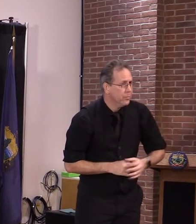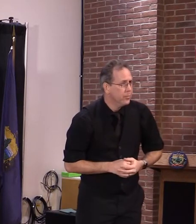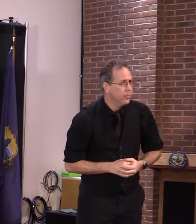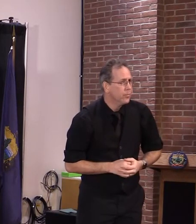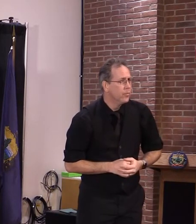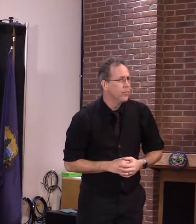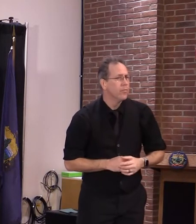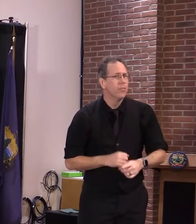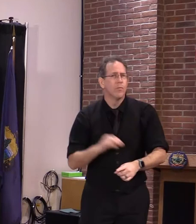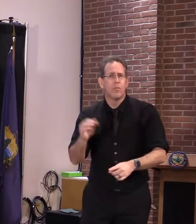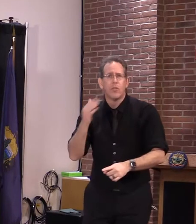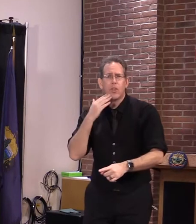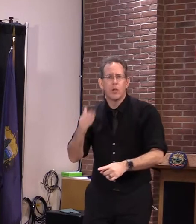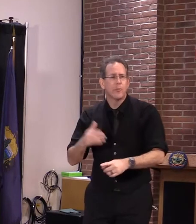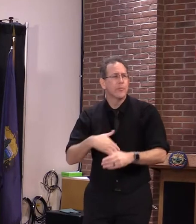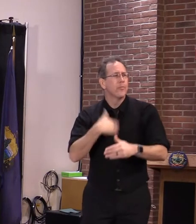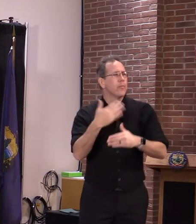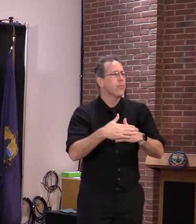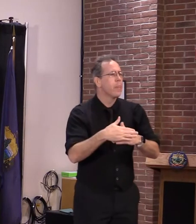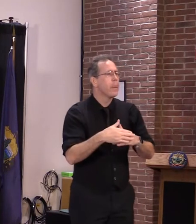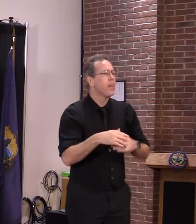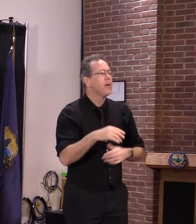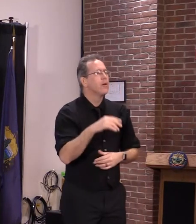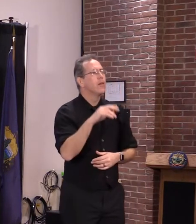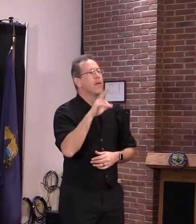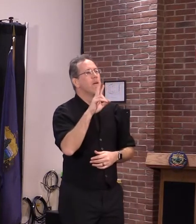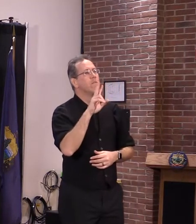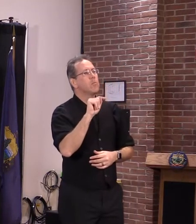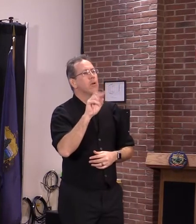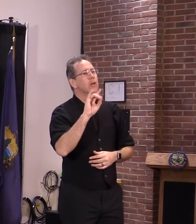Aaron Potenko, VT Digger.